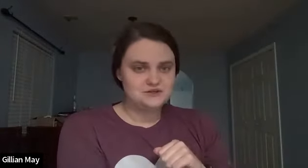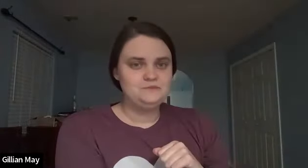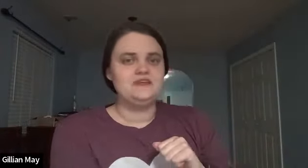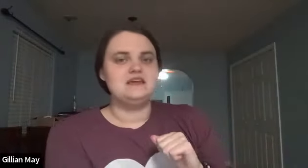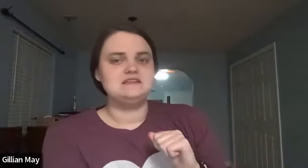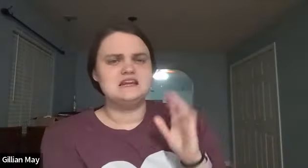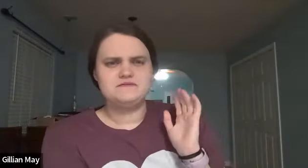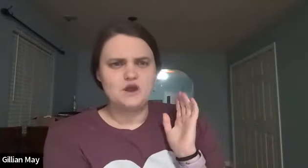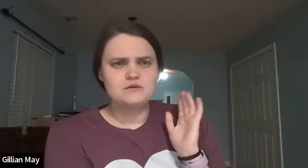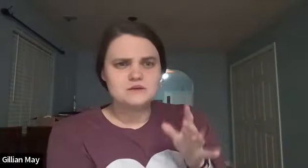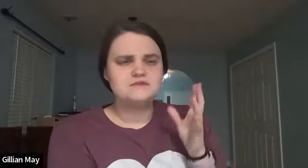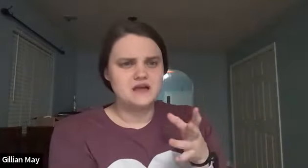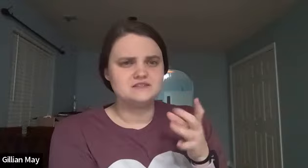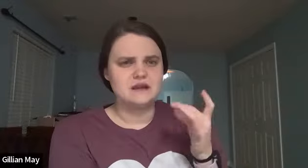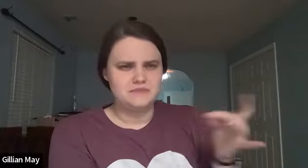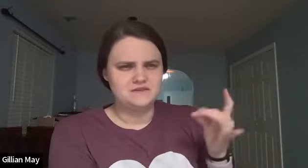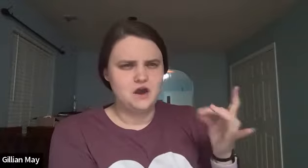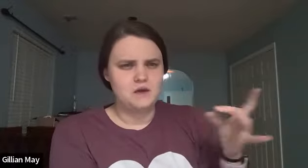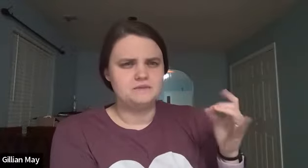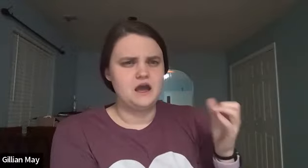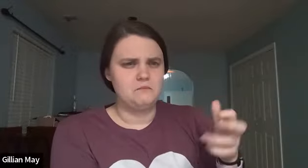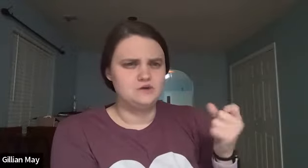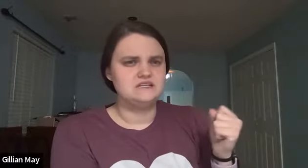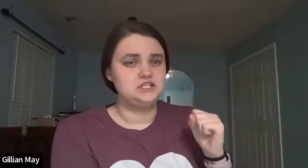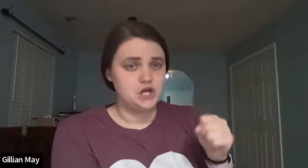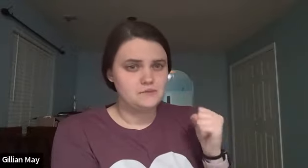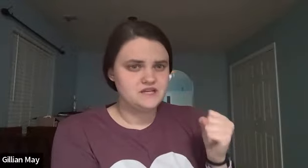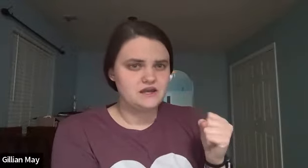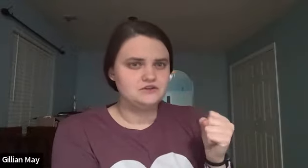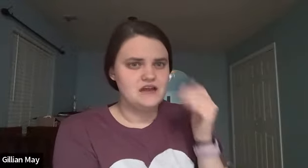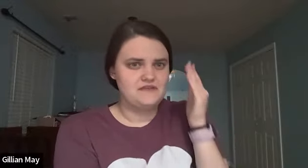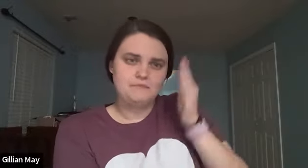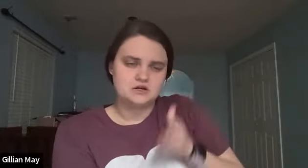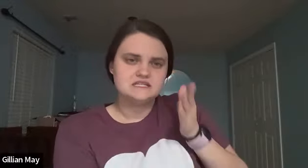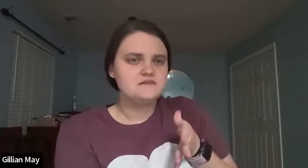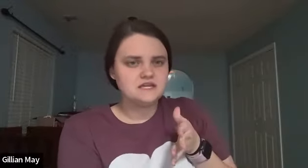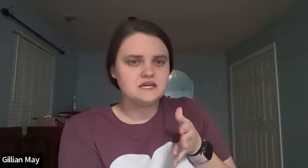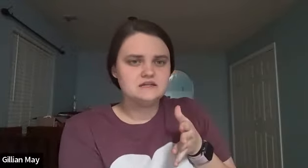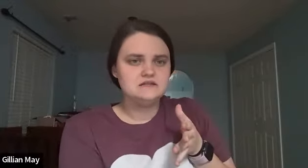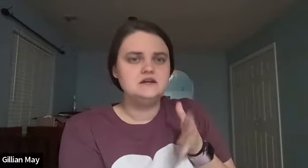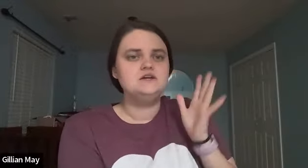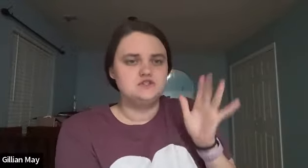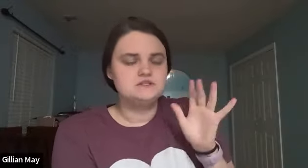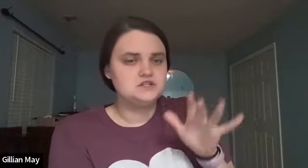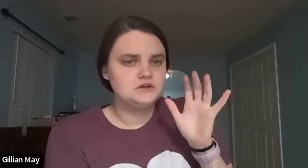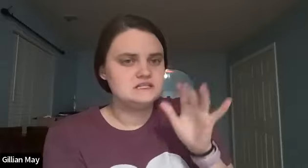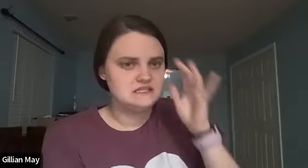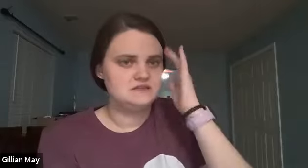do is, and if y'all remember from last week, I made the comment about how most like job titles add that person at the end. So you're going to see this